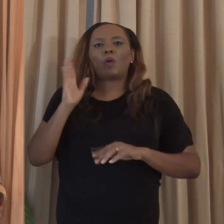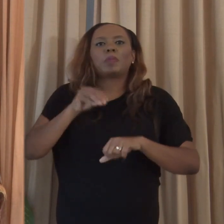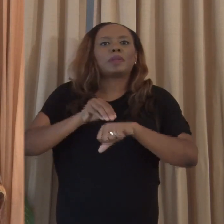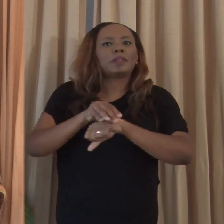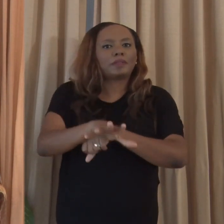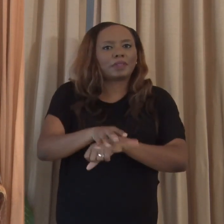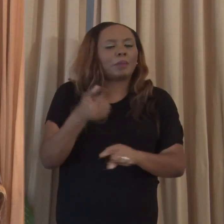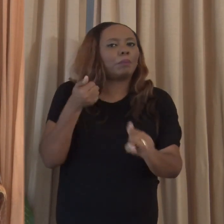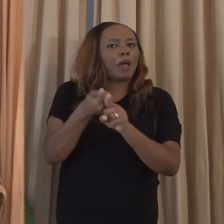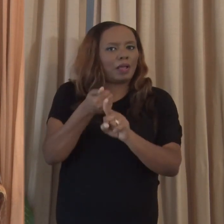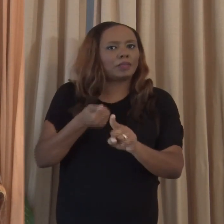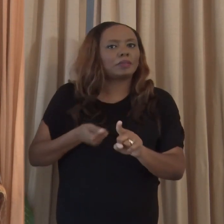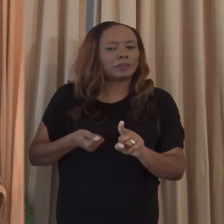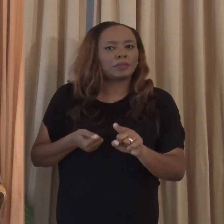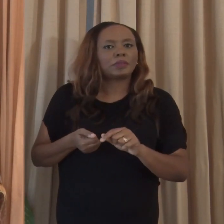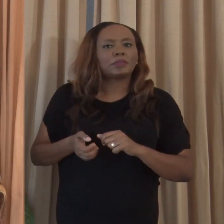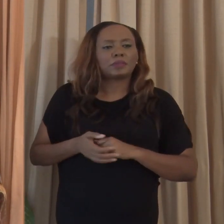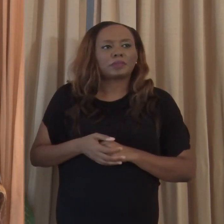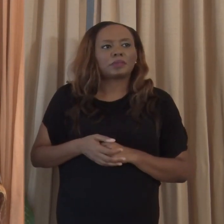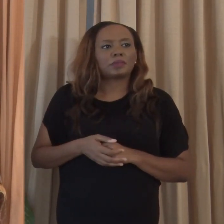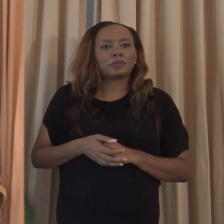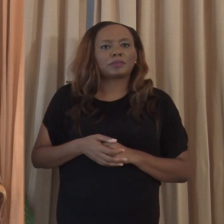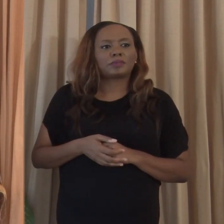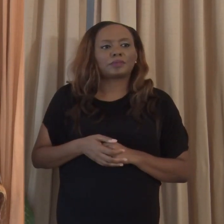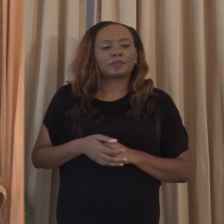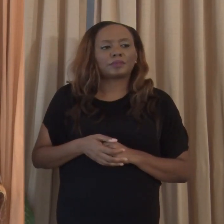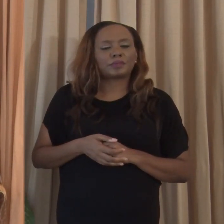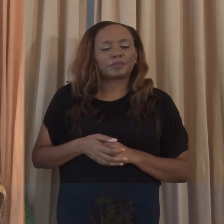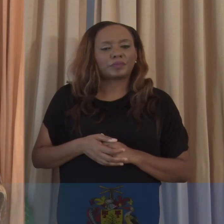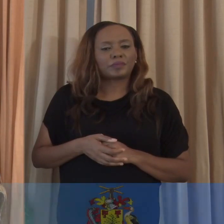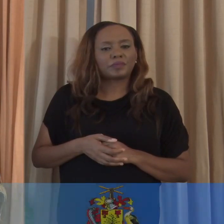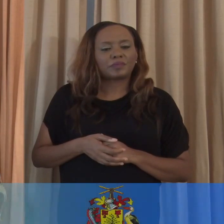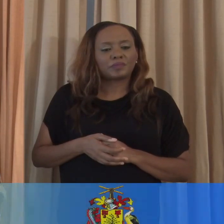obviously, I can speak specifically on what we're doing